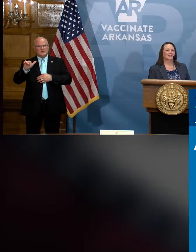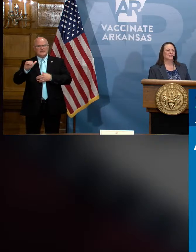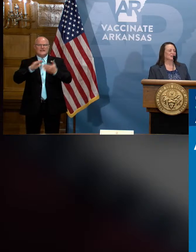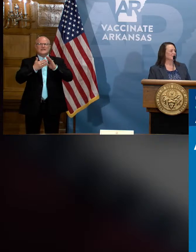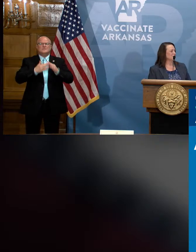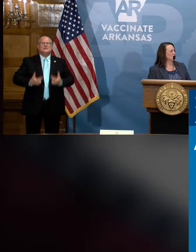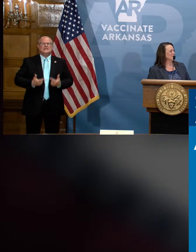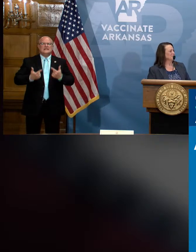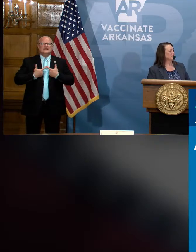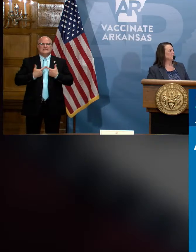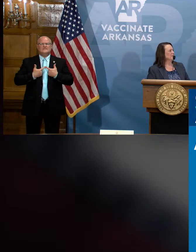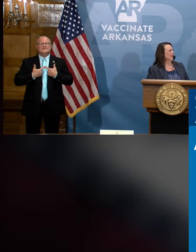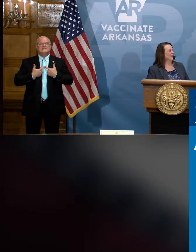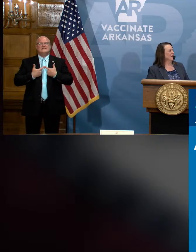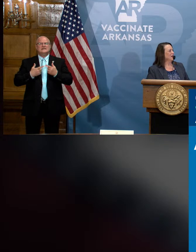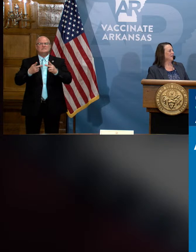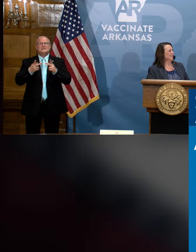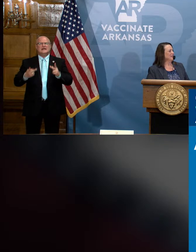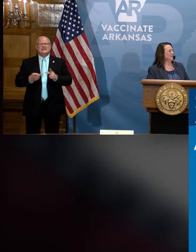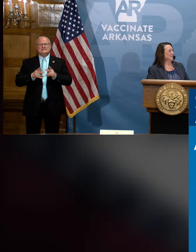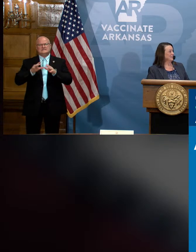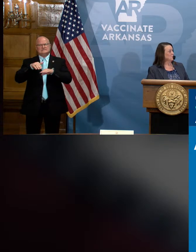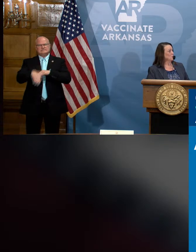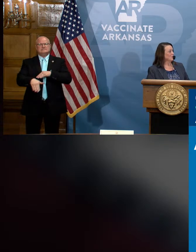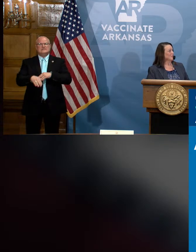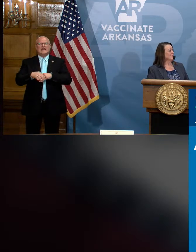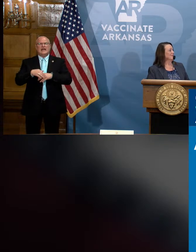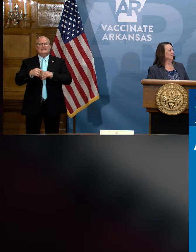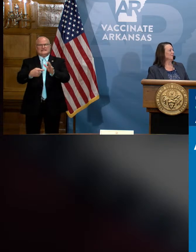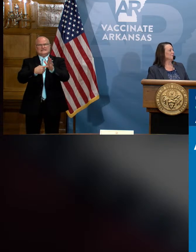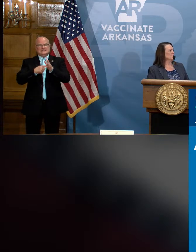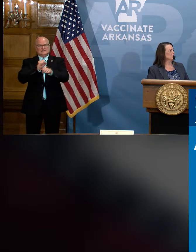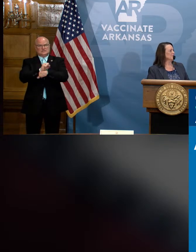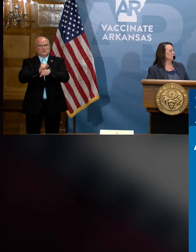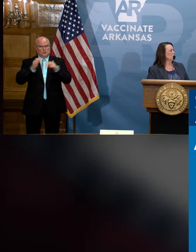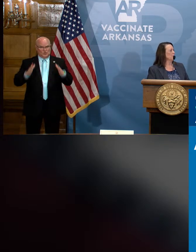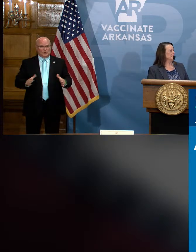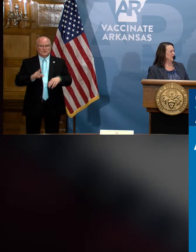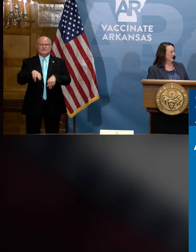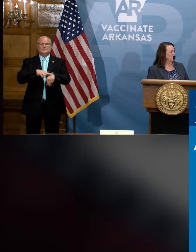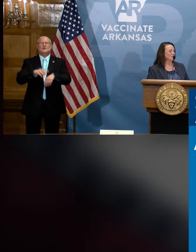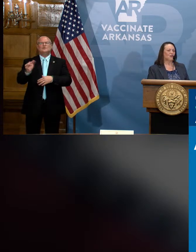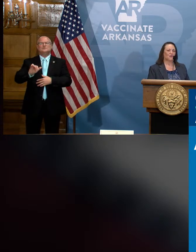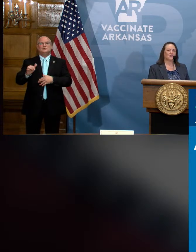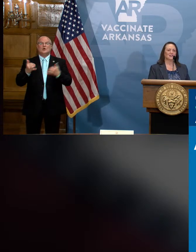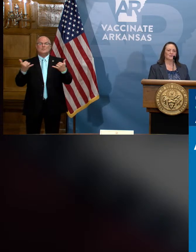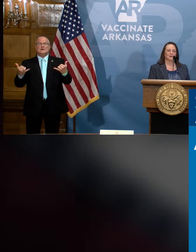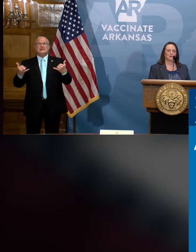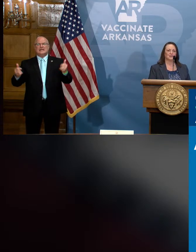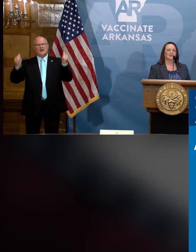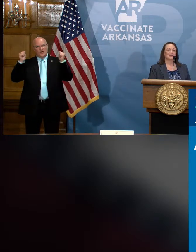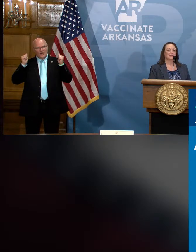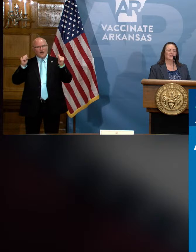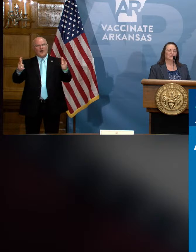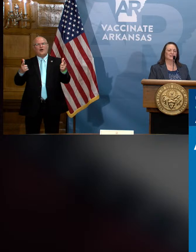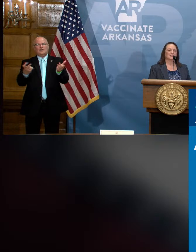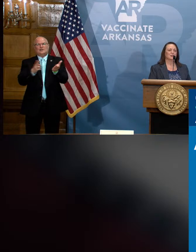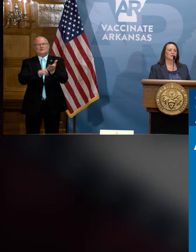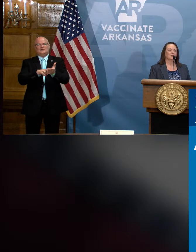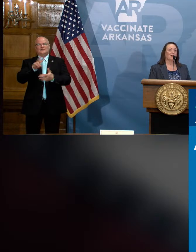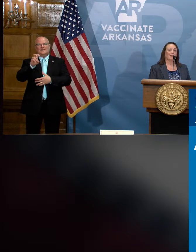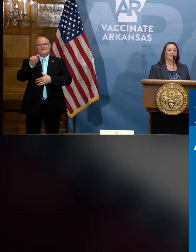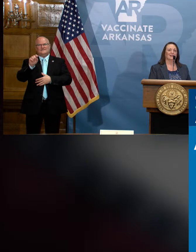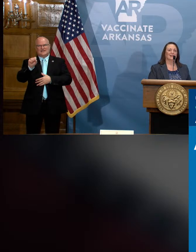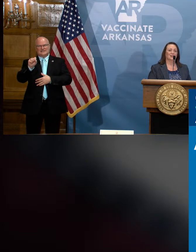living conditions, and then essential workers, of course, as well. But now all enrolled